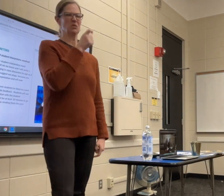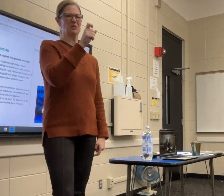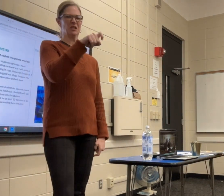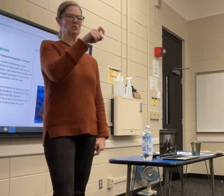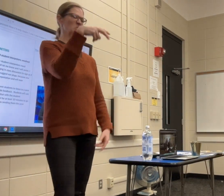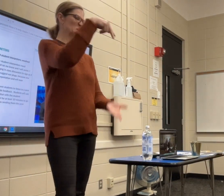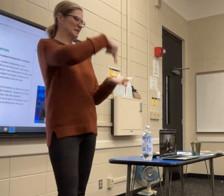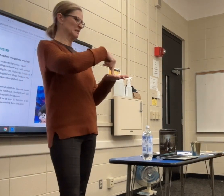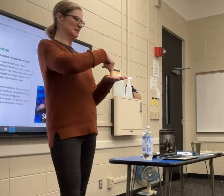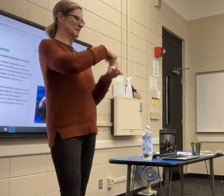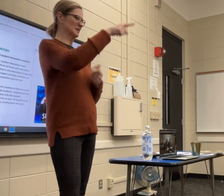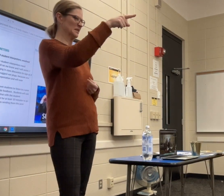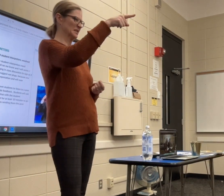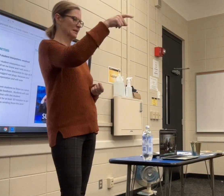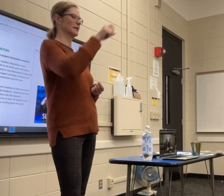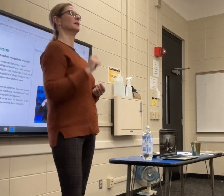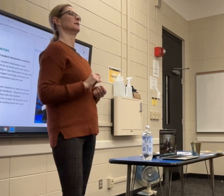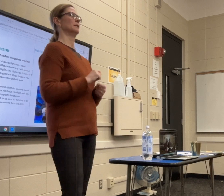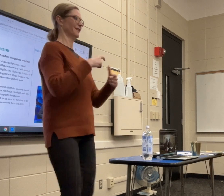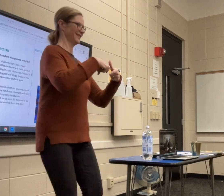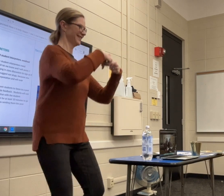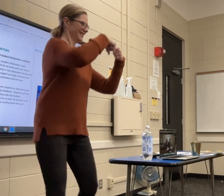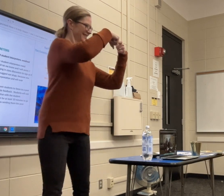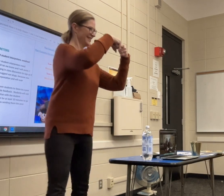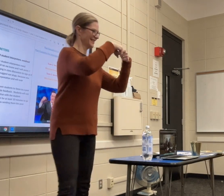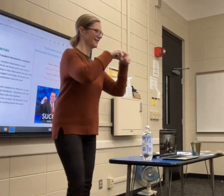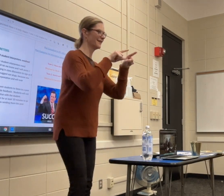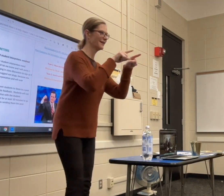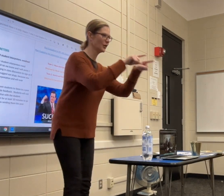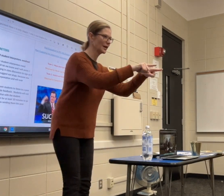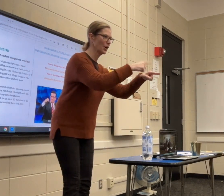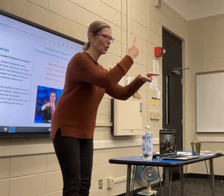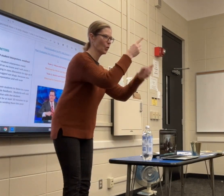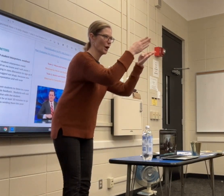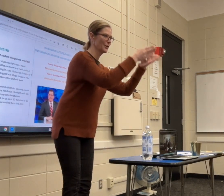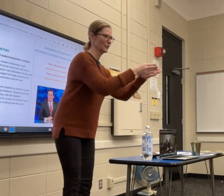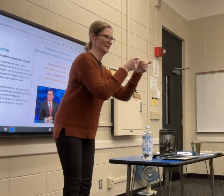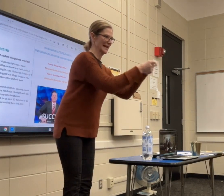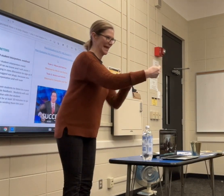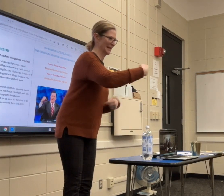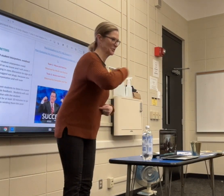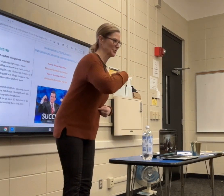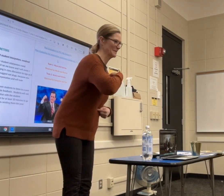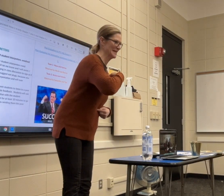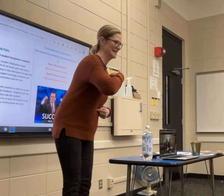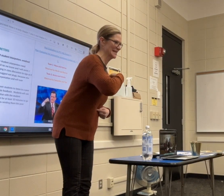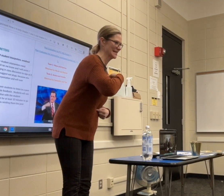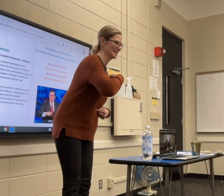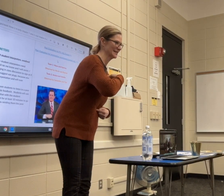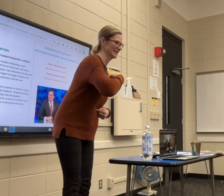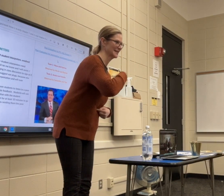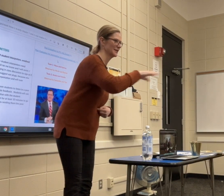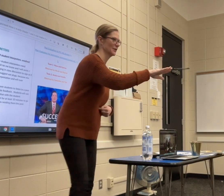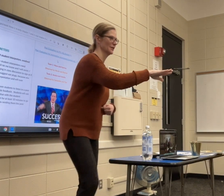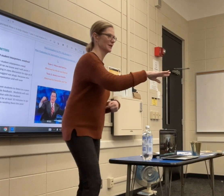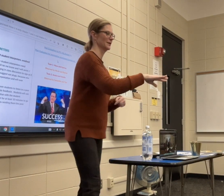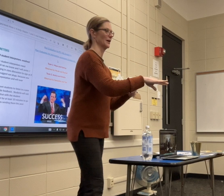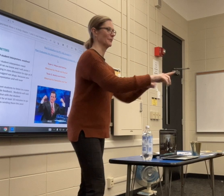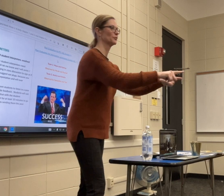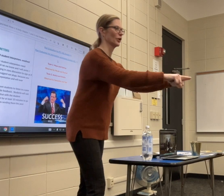a good question. I don't think you need to stand. We will pause, and one person will interpret for me. I'm talking to